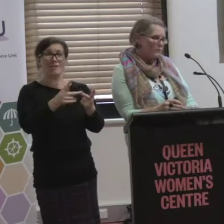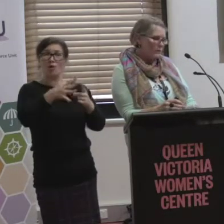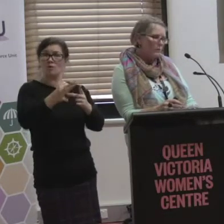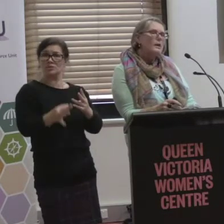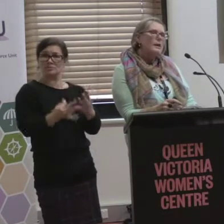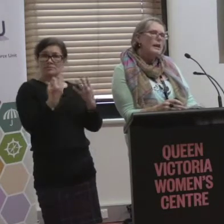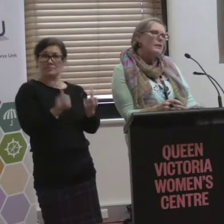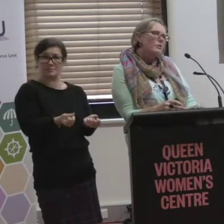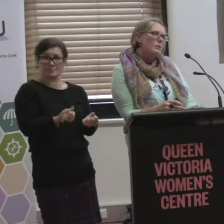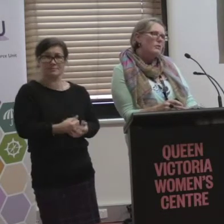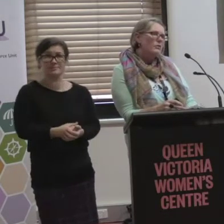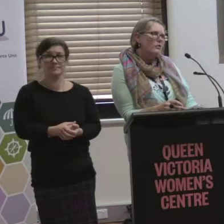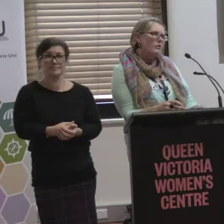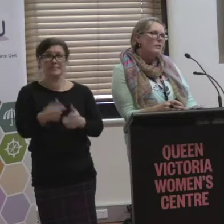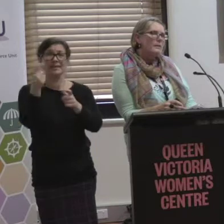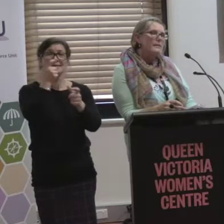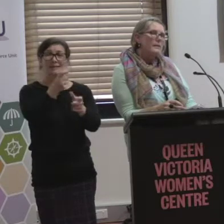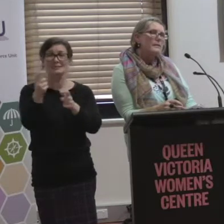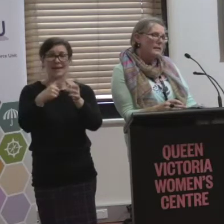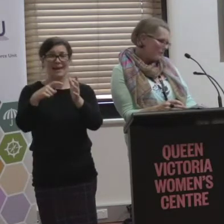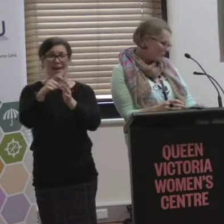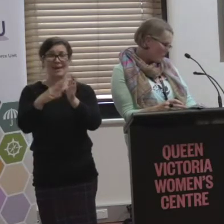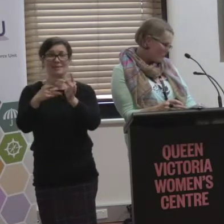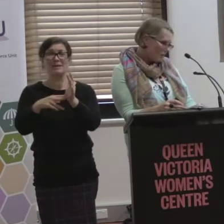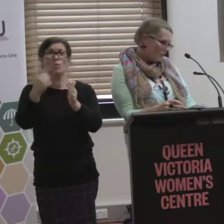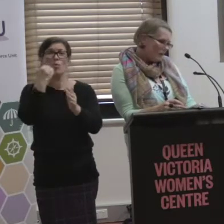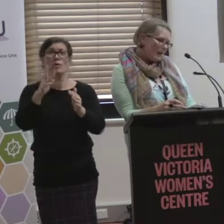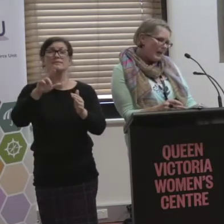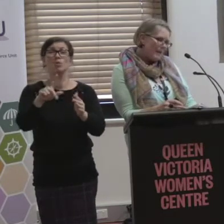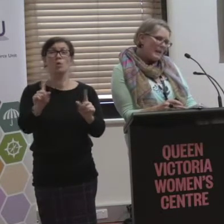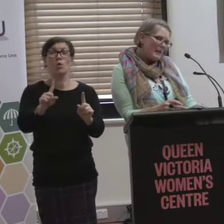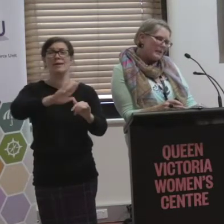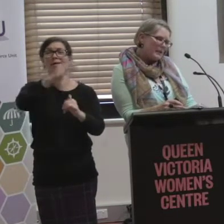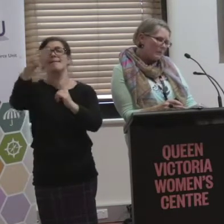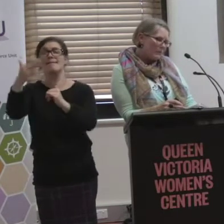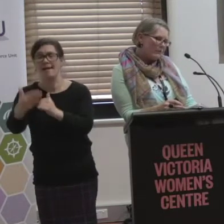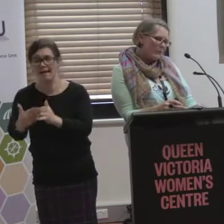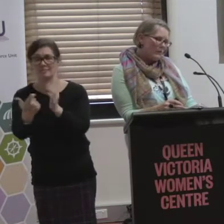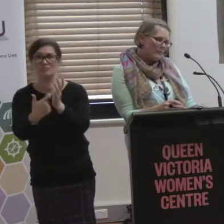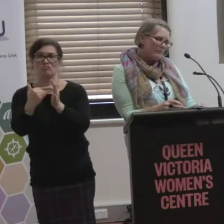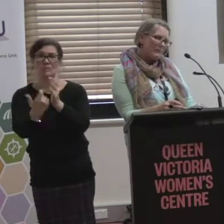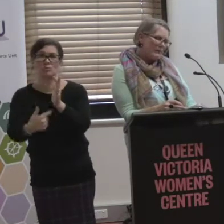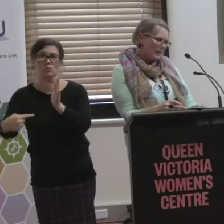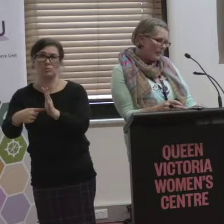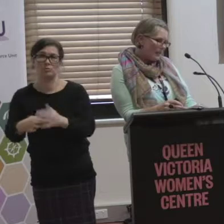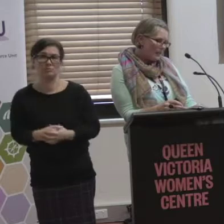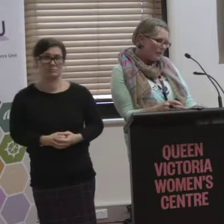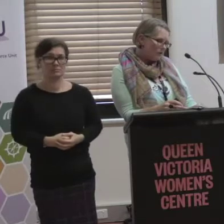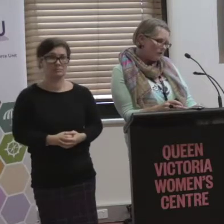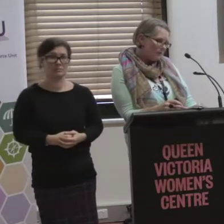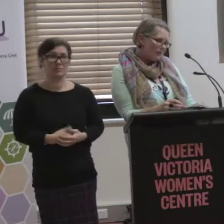for that individual. Guardianship and administration should always be seen as last resort. An applicant would put forward a